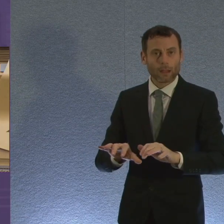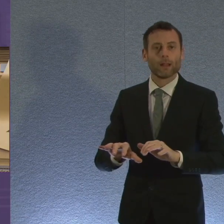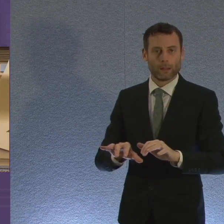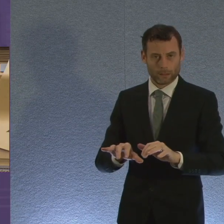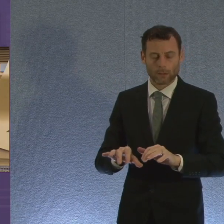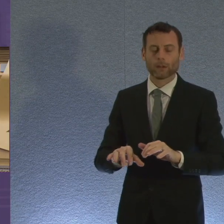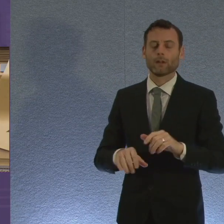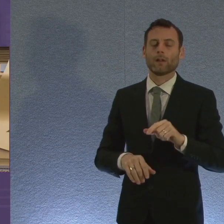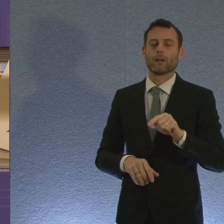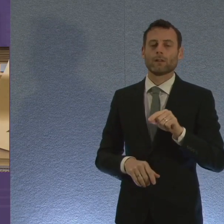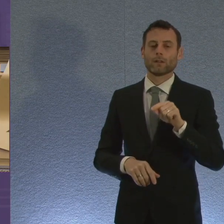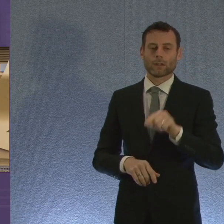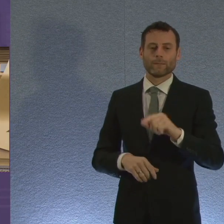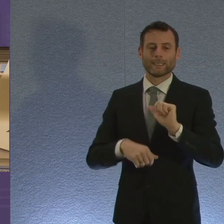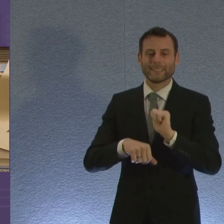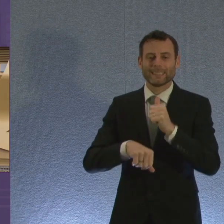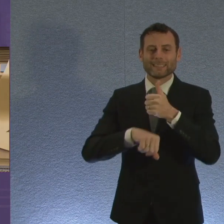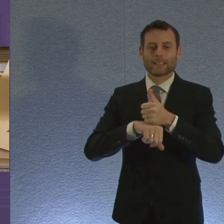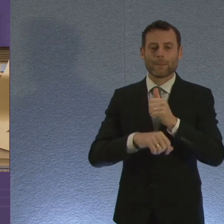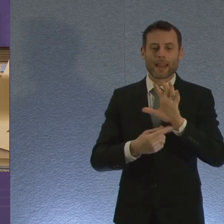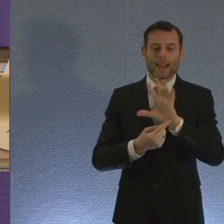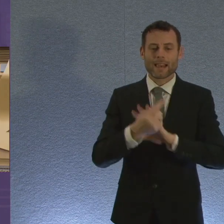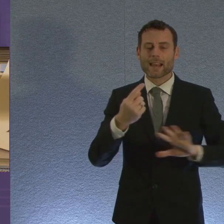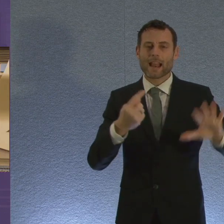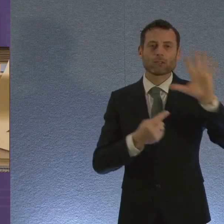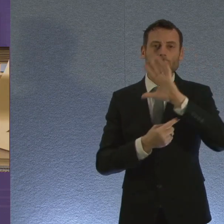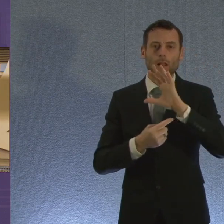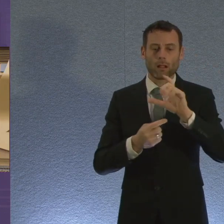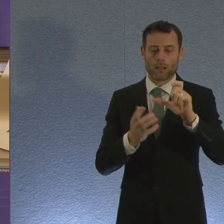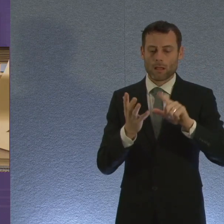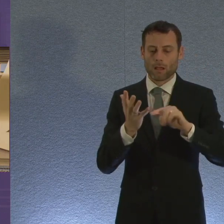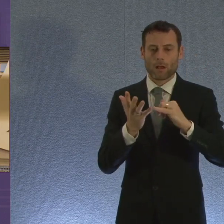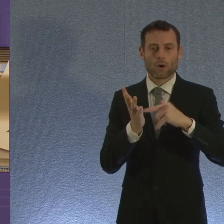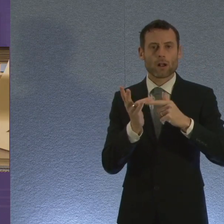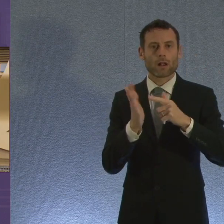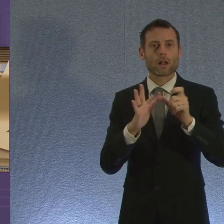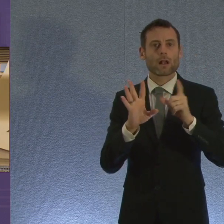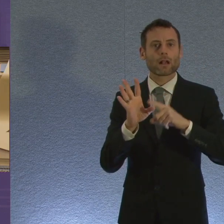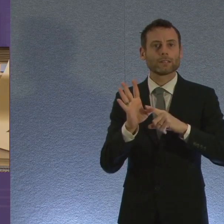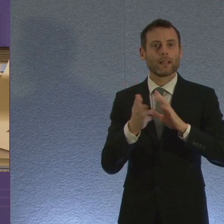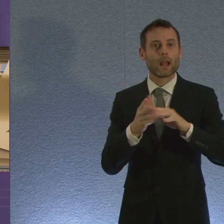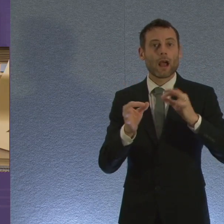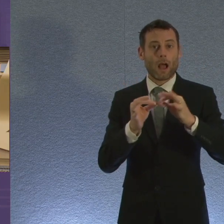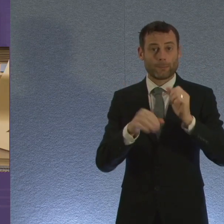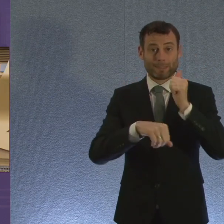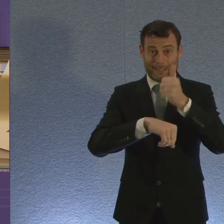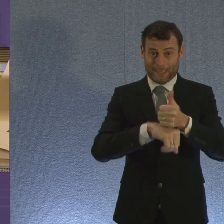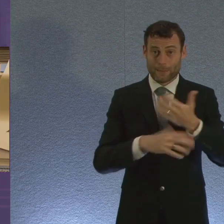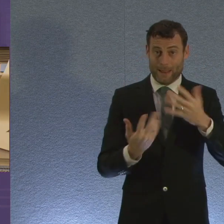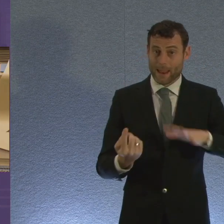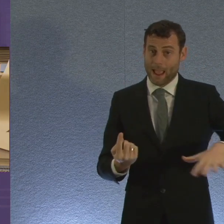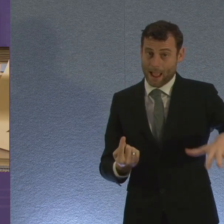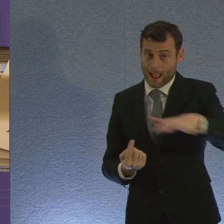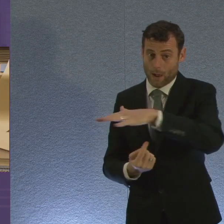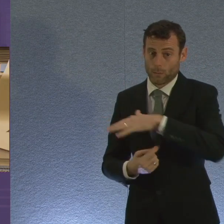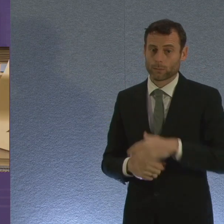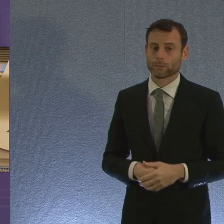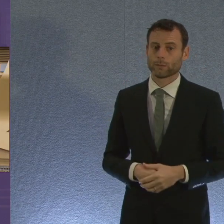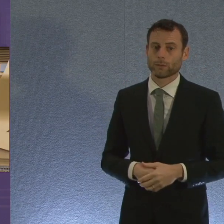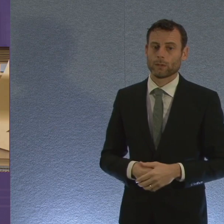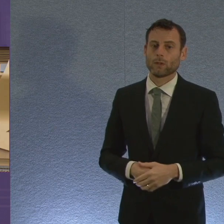and national custody hubs have been established. However, workforces across the justice system are being affected, and we